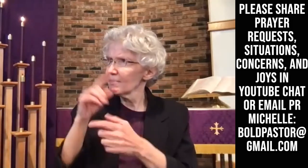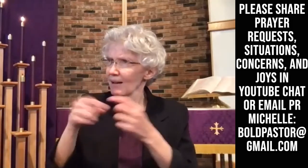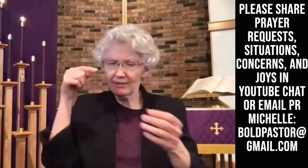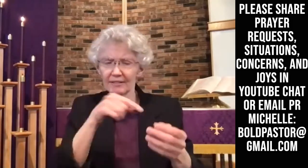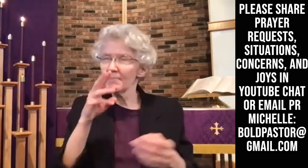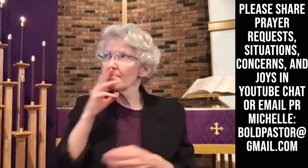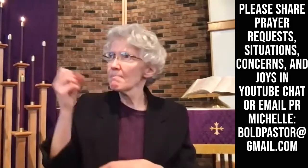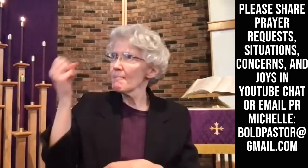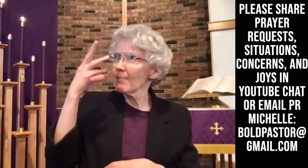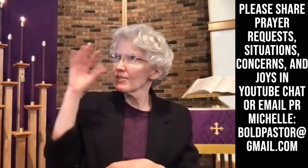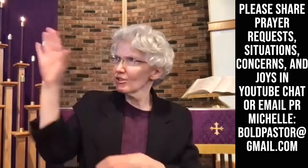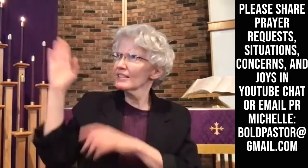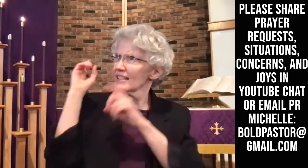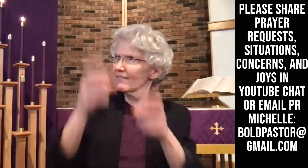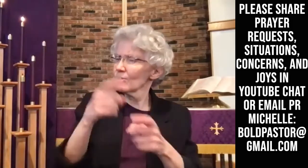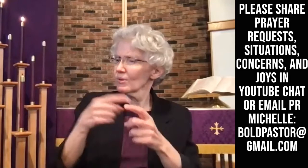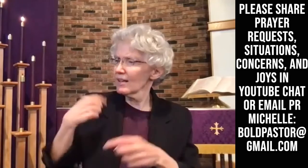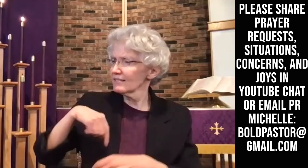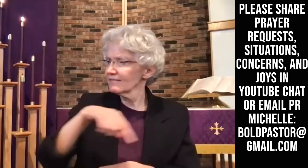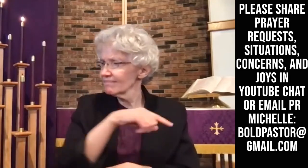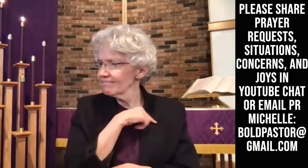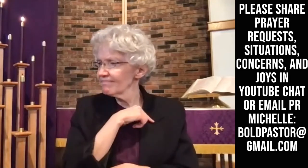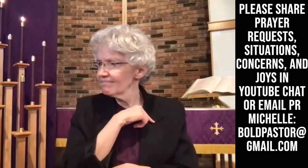about baptism, a gift from you.